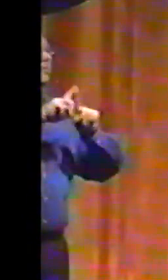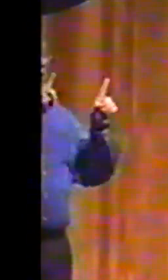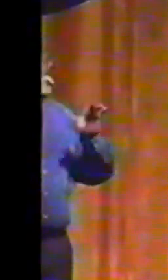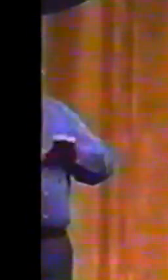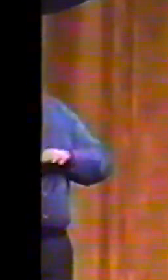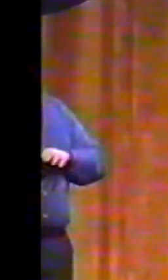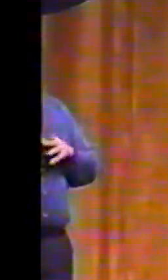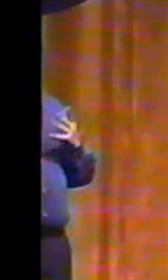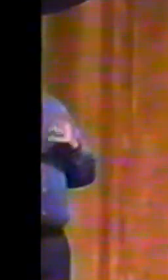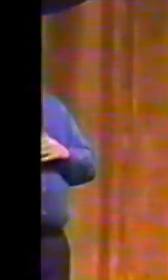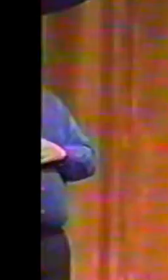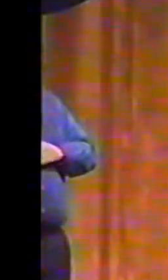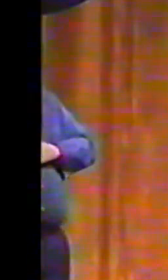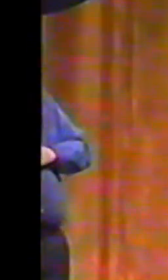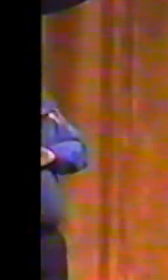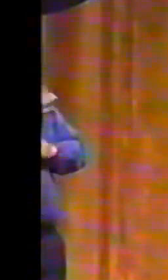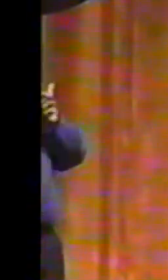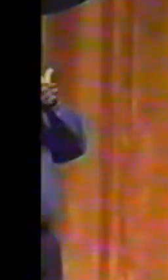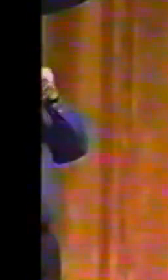right direction.